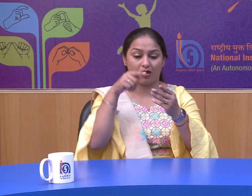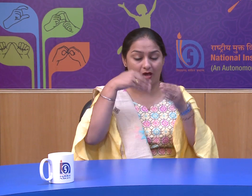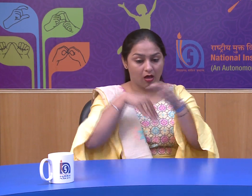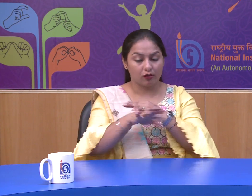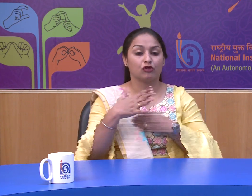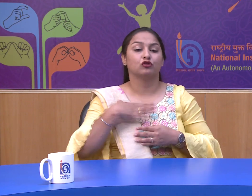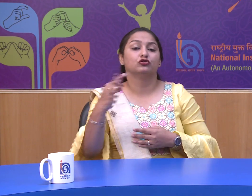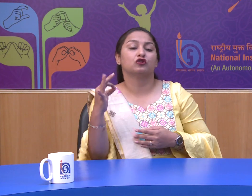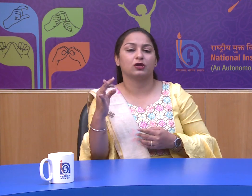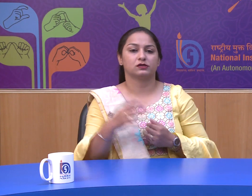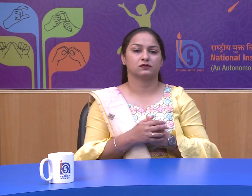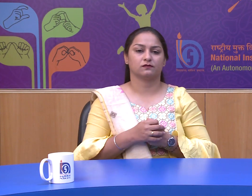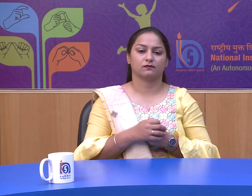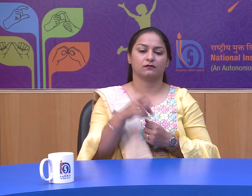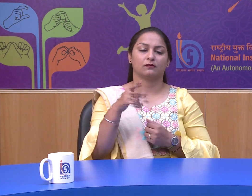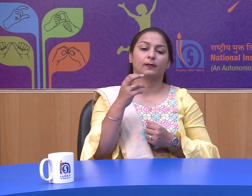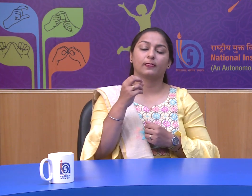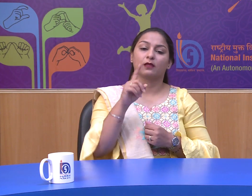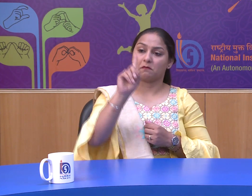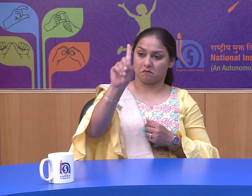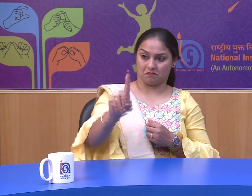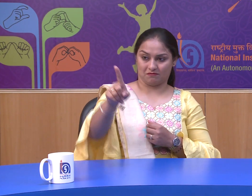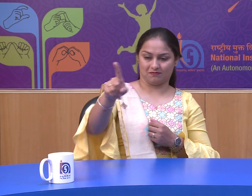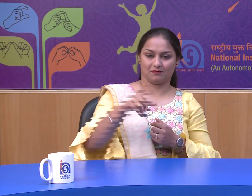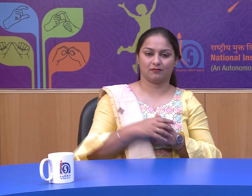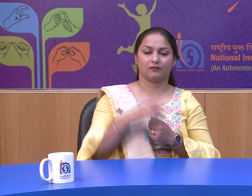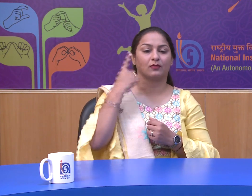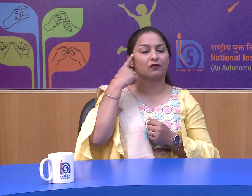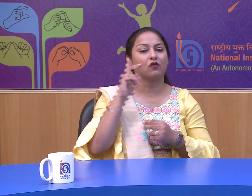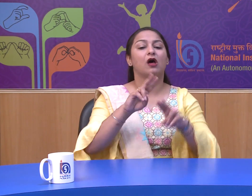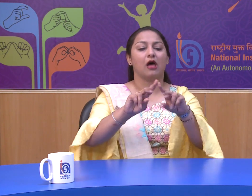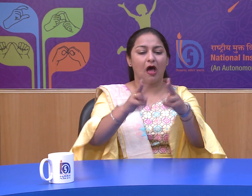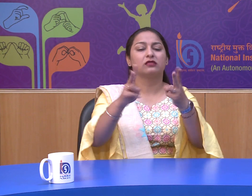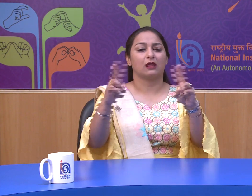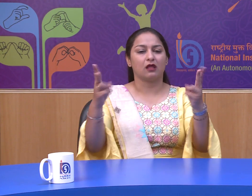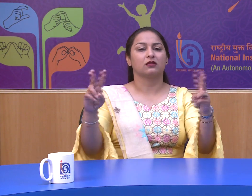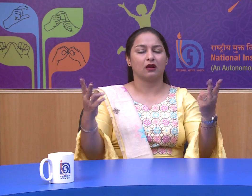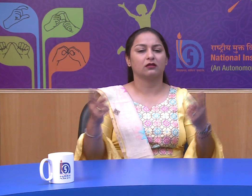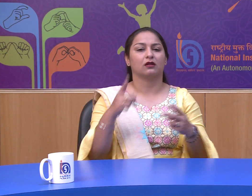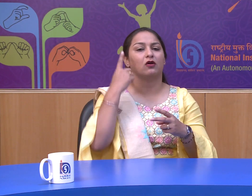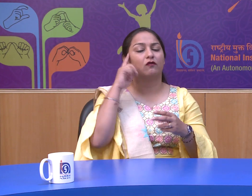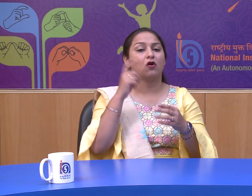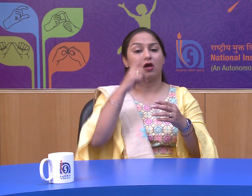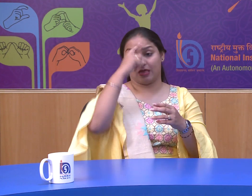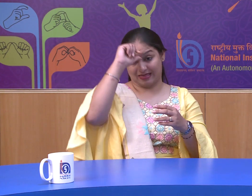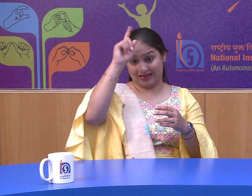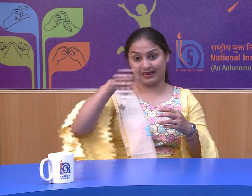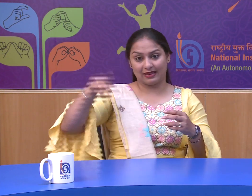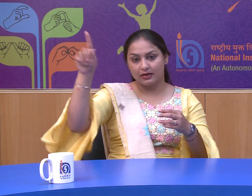choice of one or the other Indian religion.